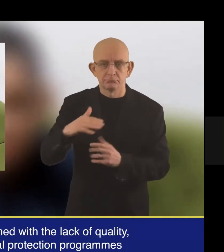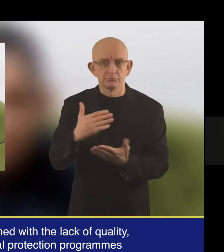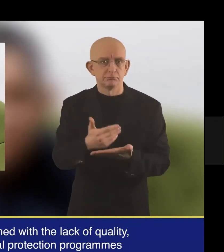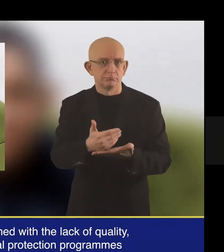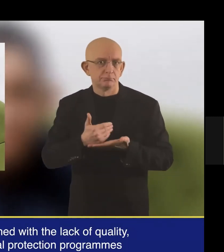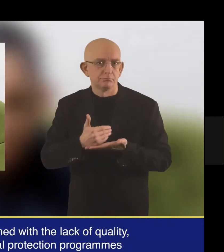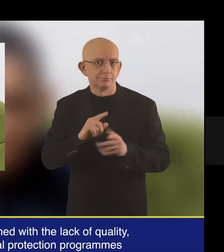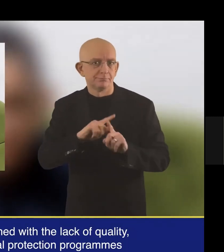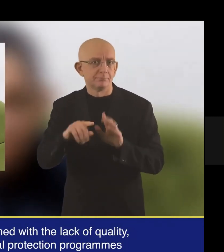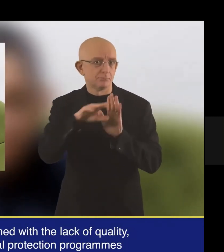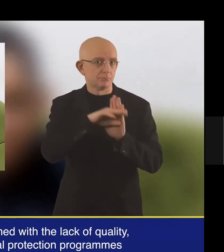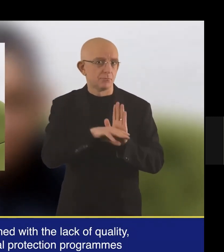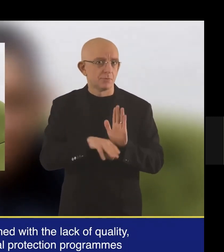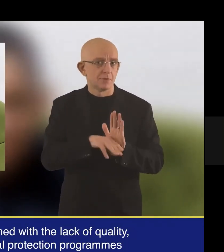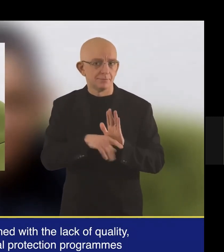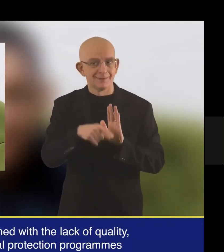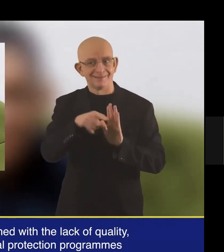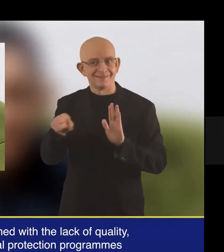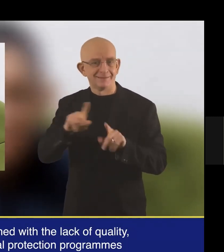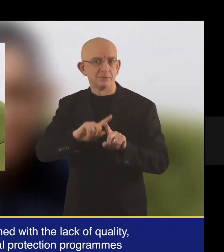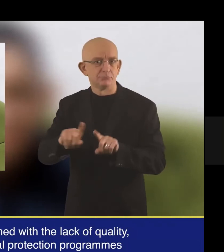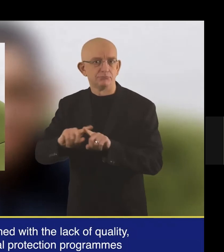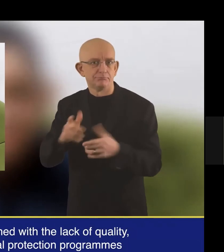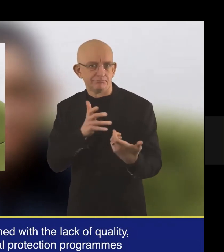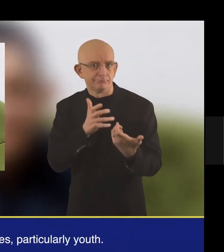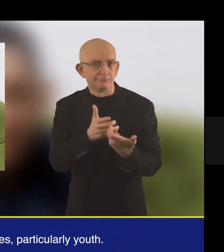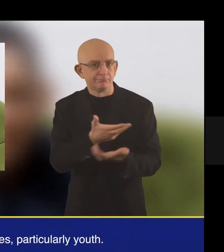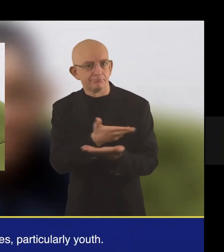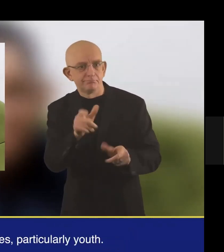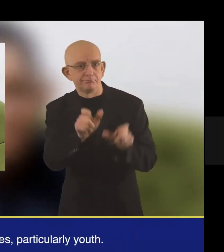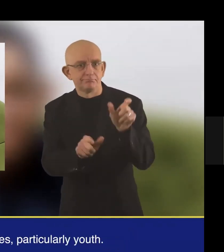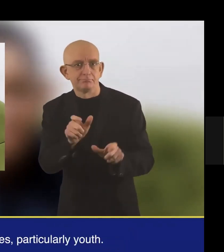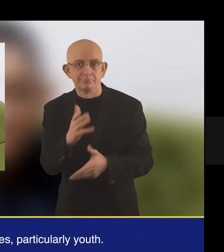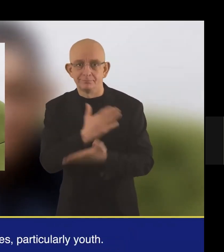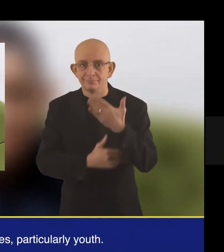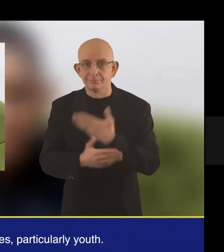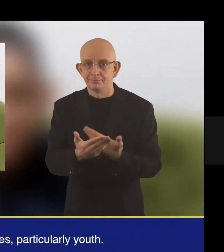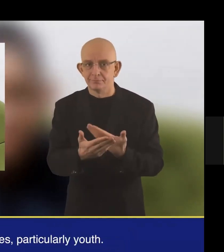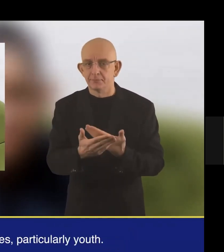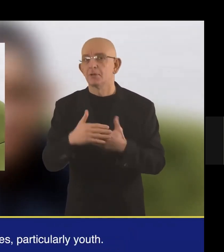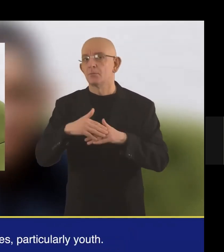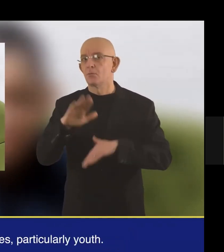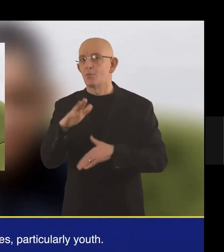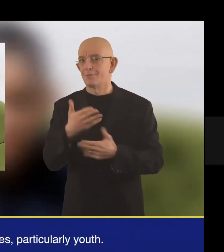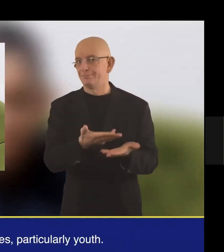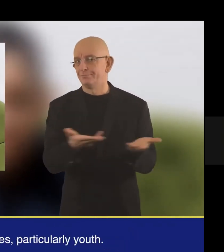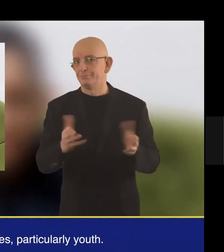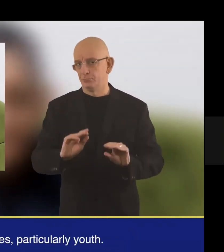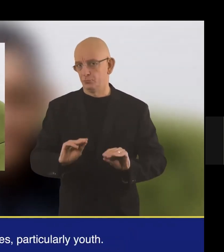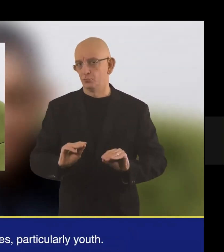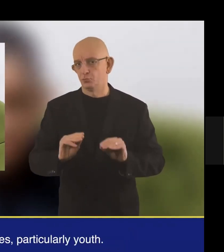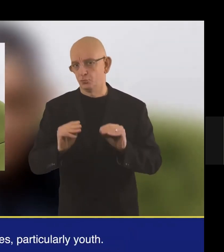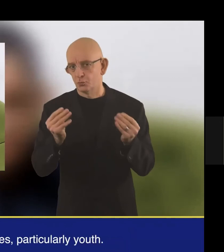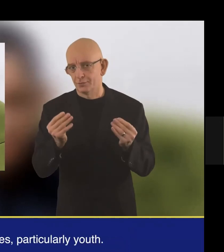and inclusive social protections programs for participants with